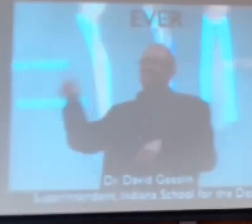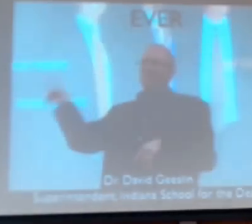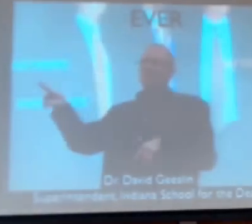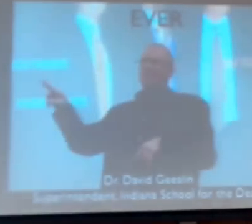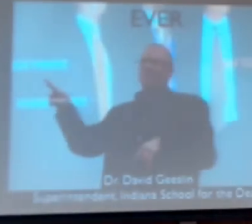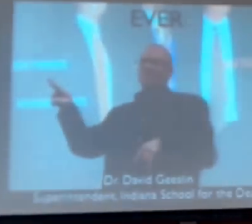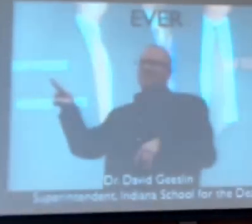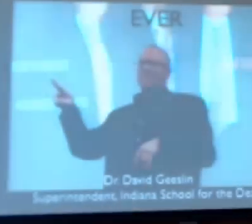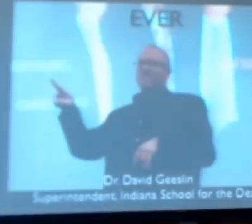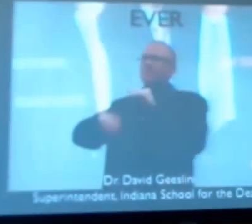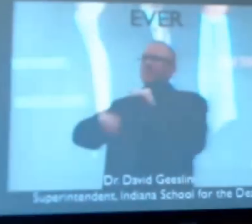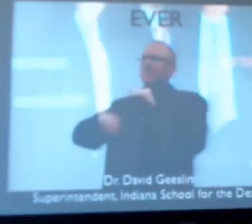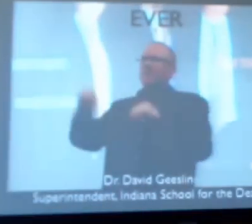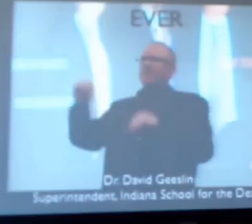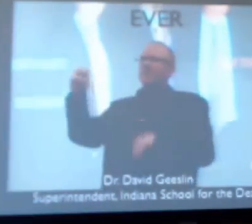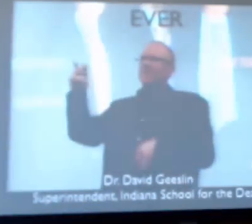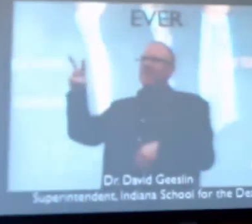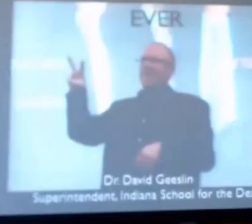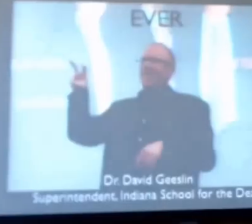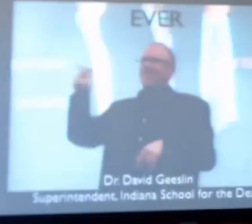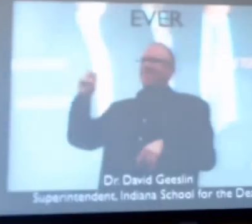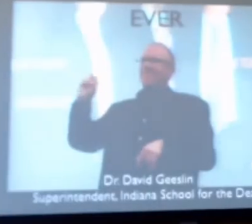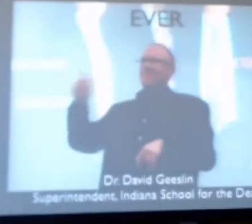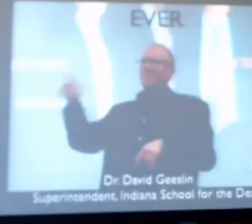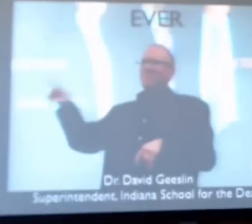I'm slowing it way, way down. This is one fourth speed.